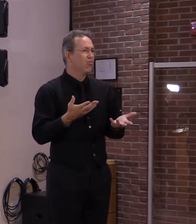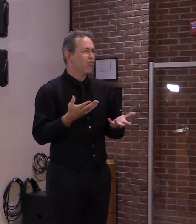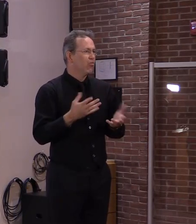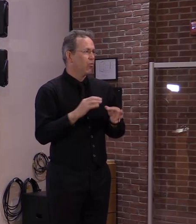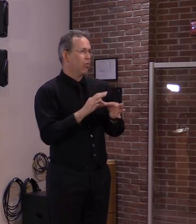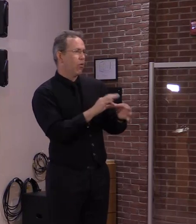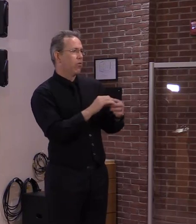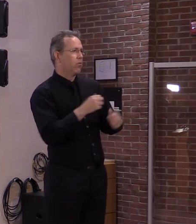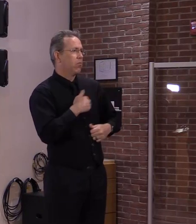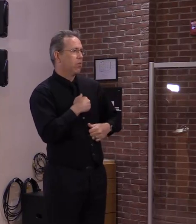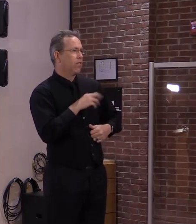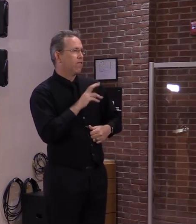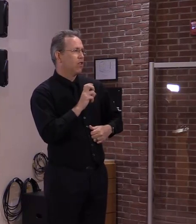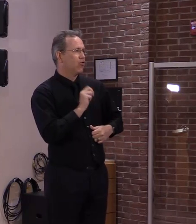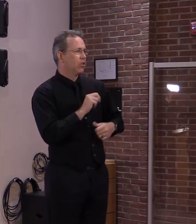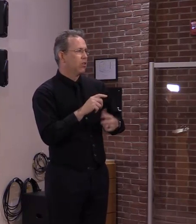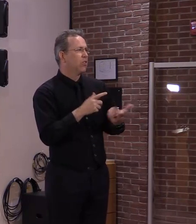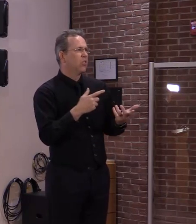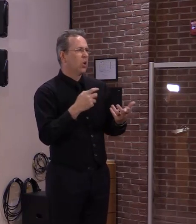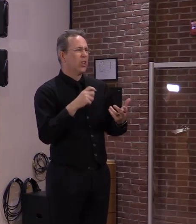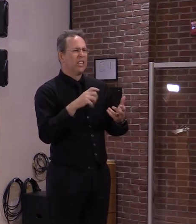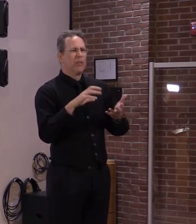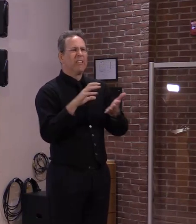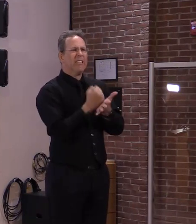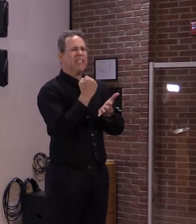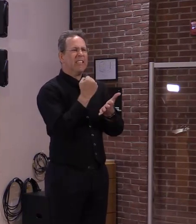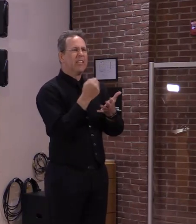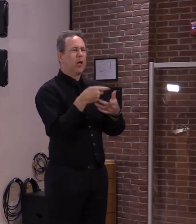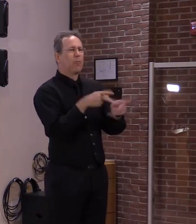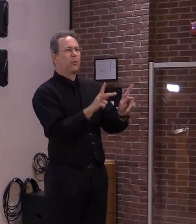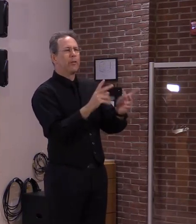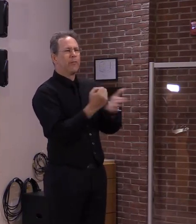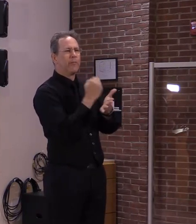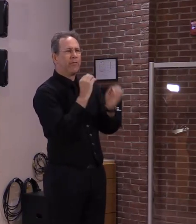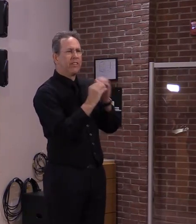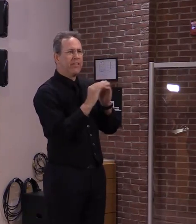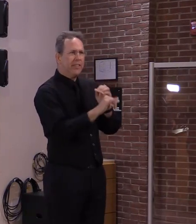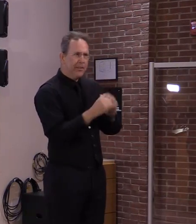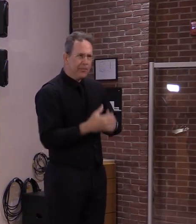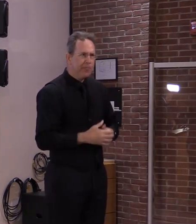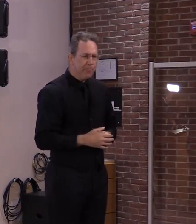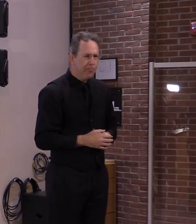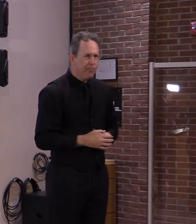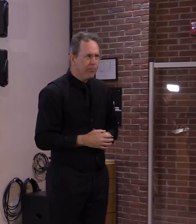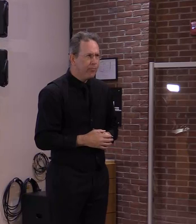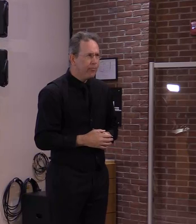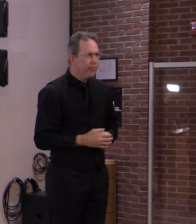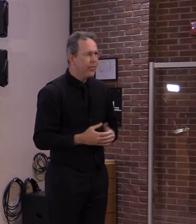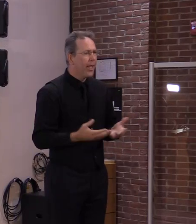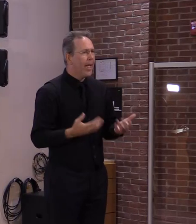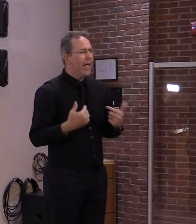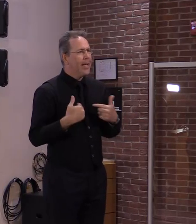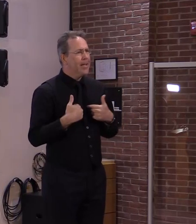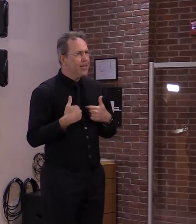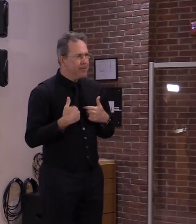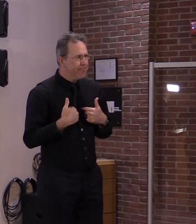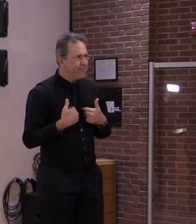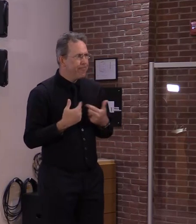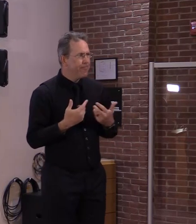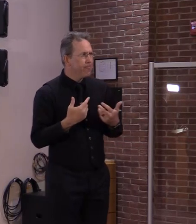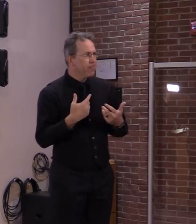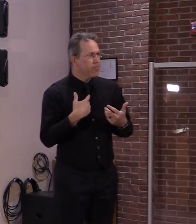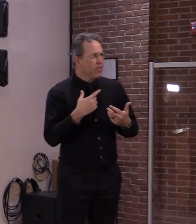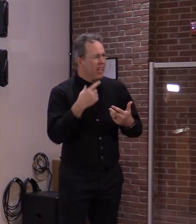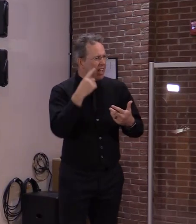taken advantage of this situation. So I think, you know, I think it's the right thing to do on a number of